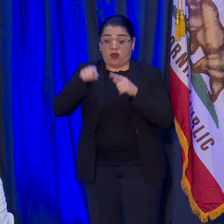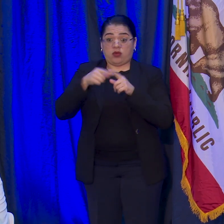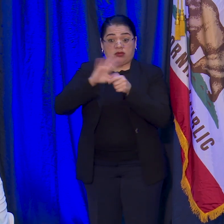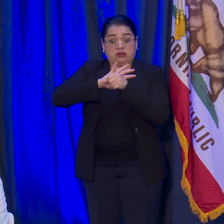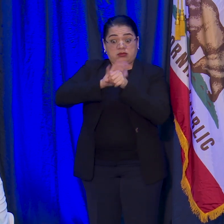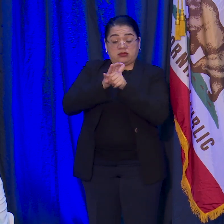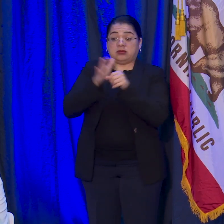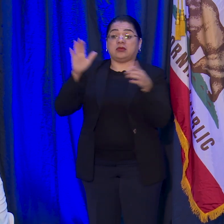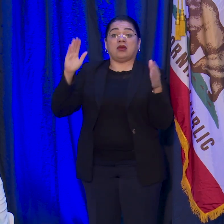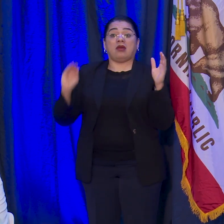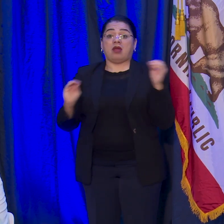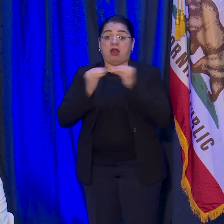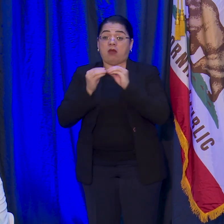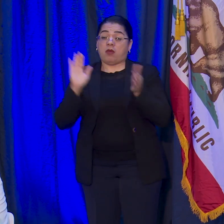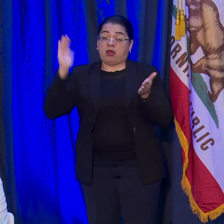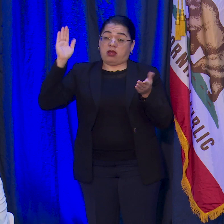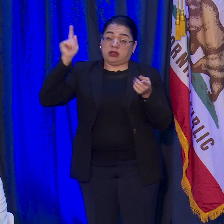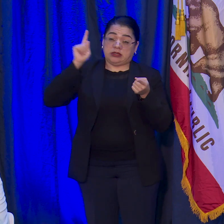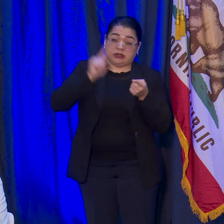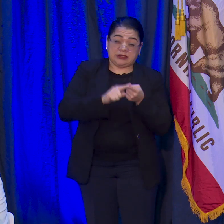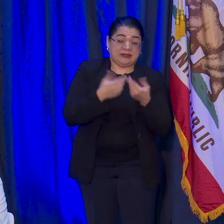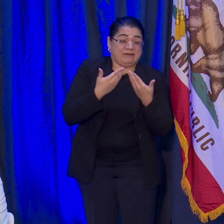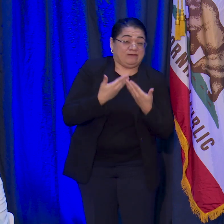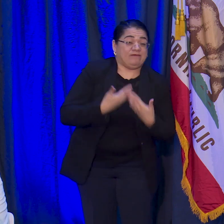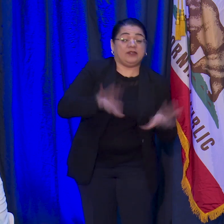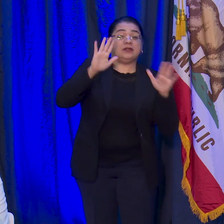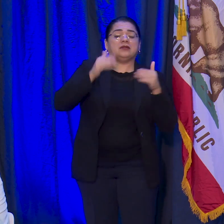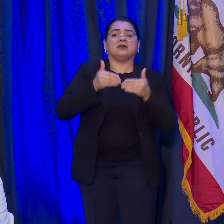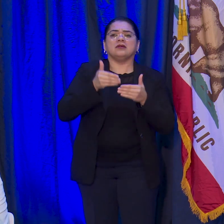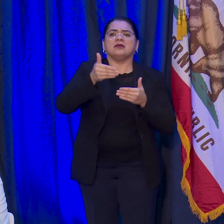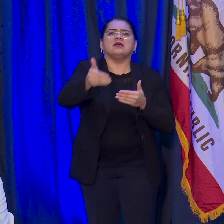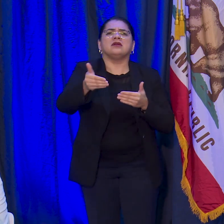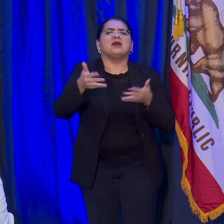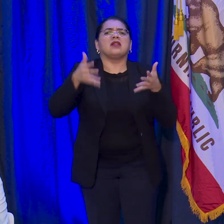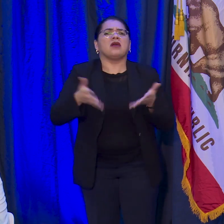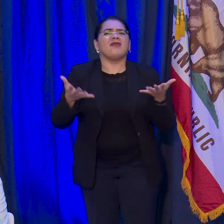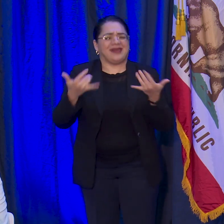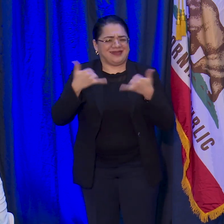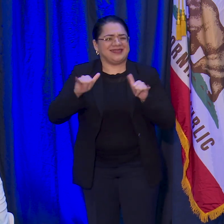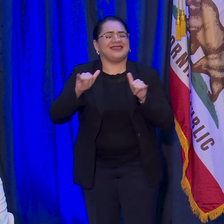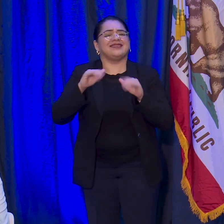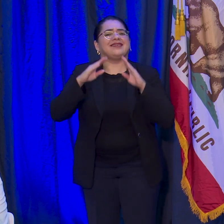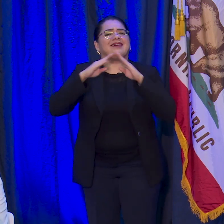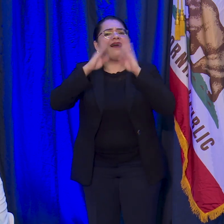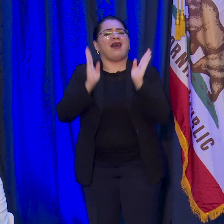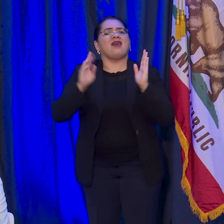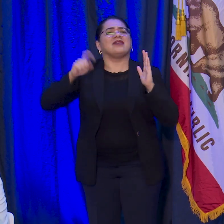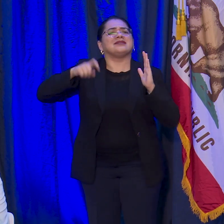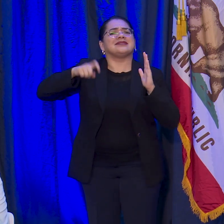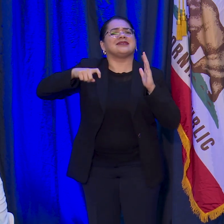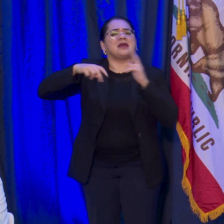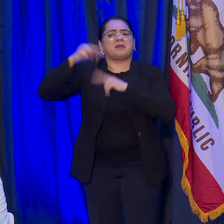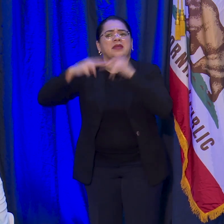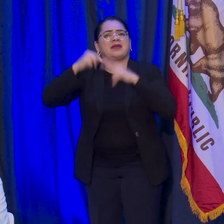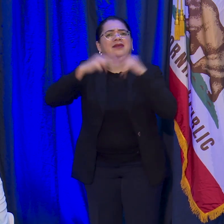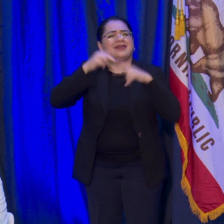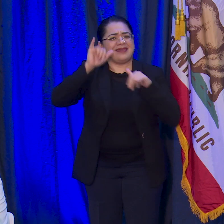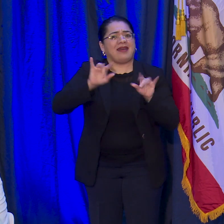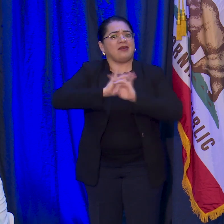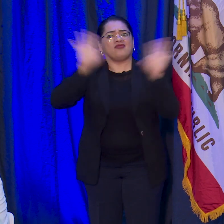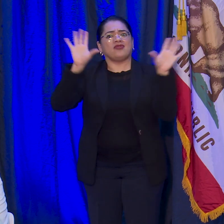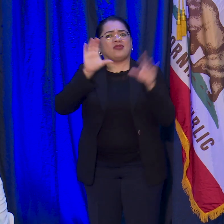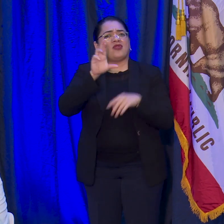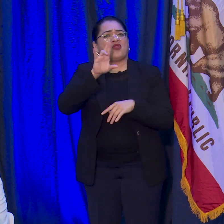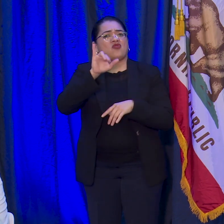even larger than the one that we were in right when we started this health crisis. And so please,